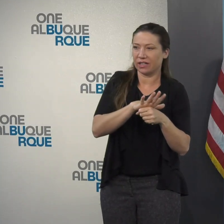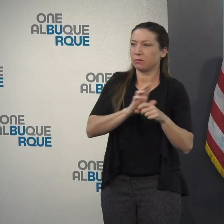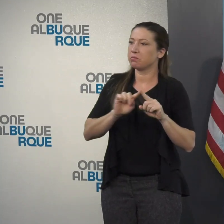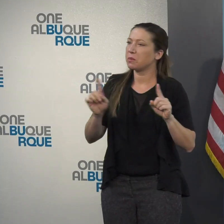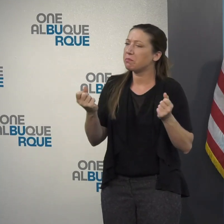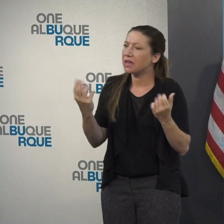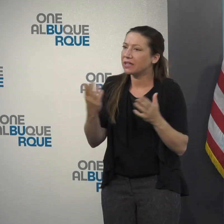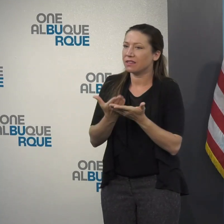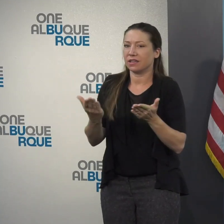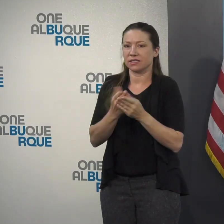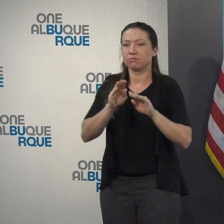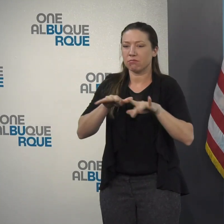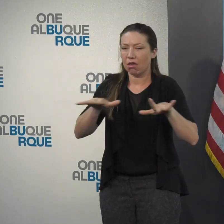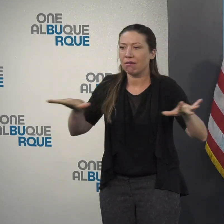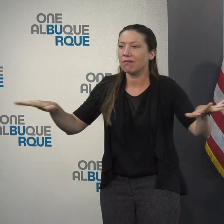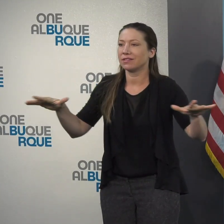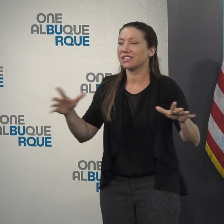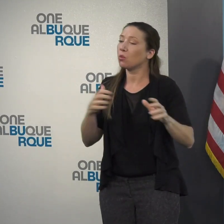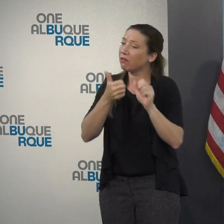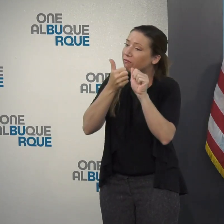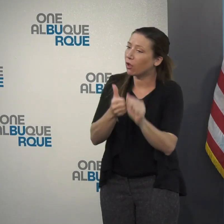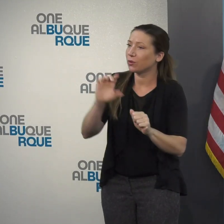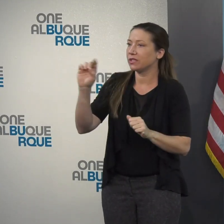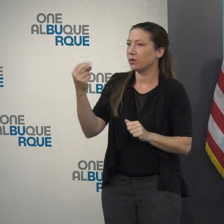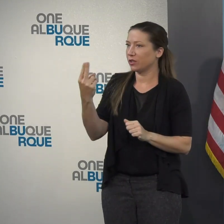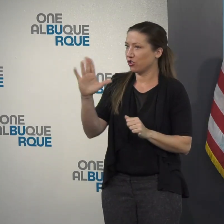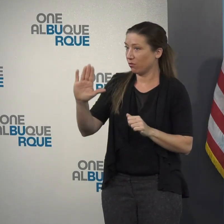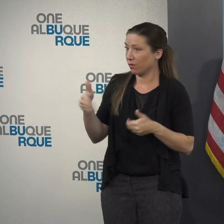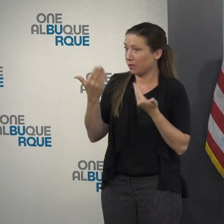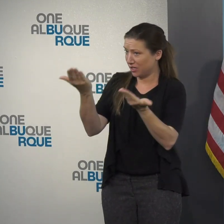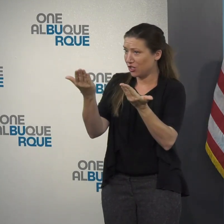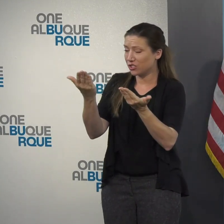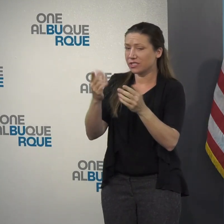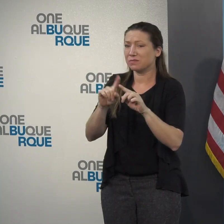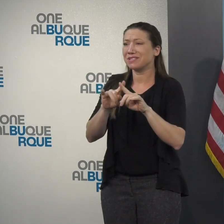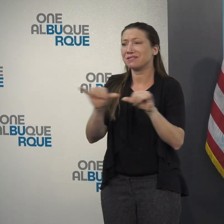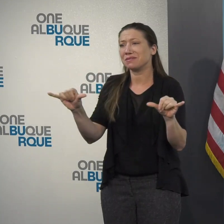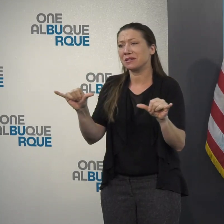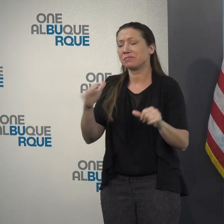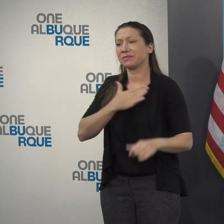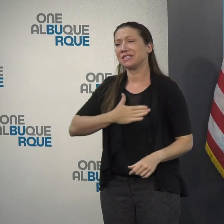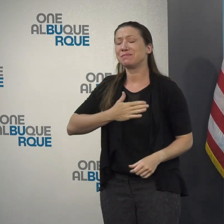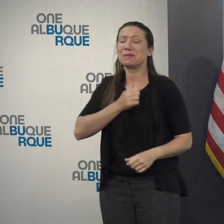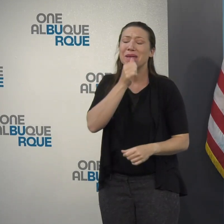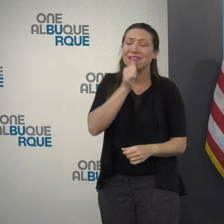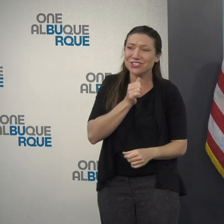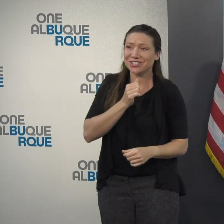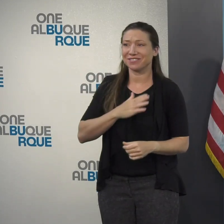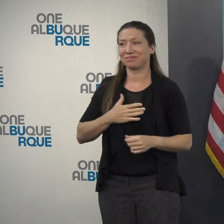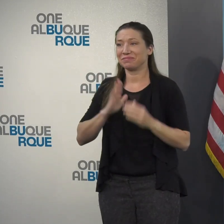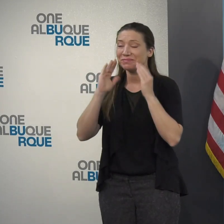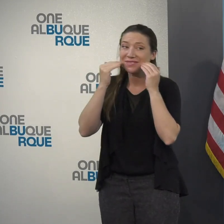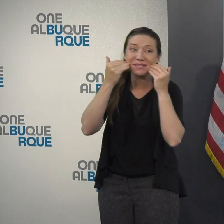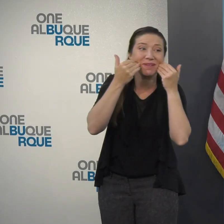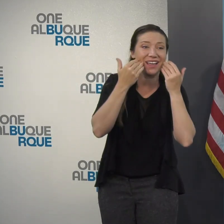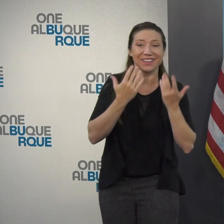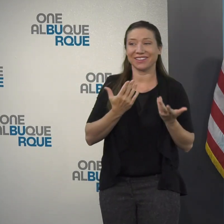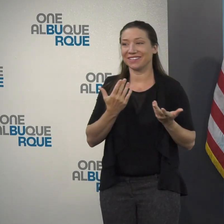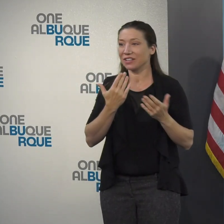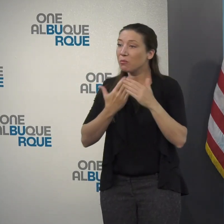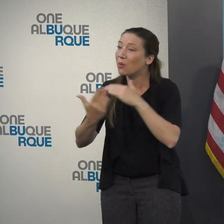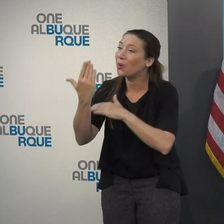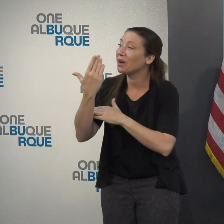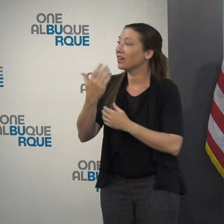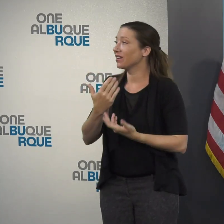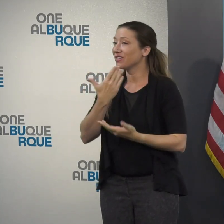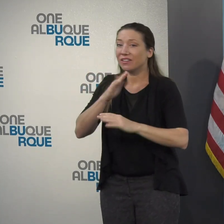by the Department of Health, but also that we are patient with each other and smile to each other and say good morning and good afternoon and